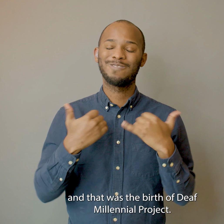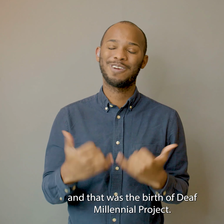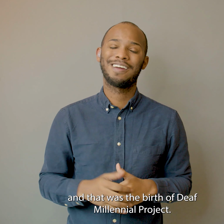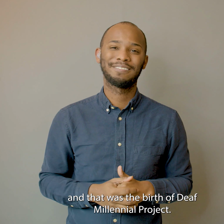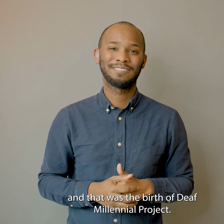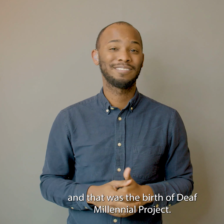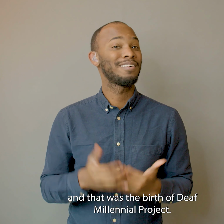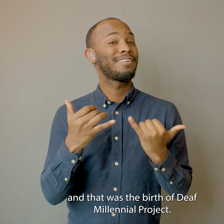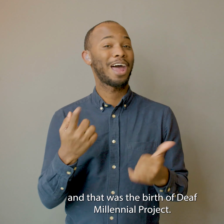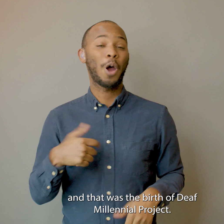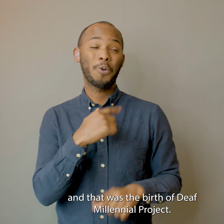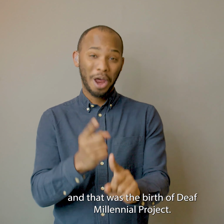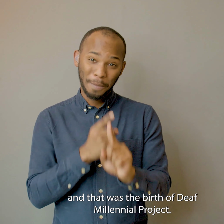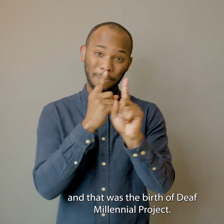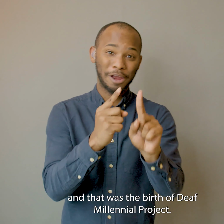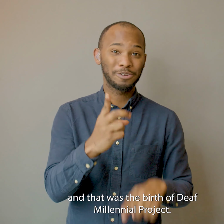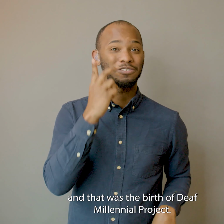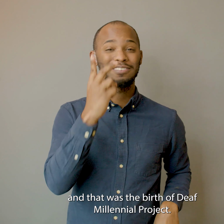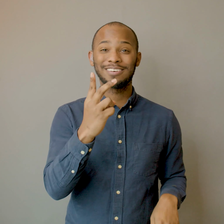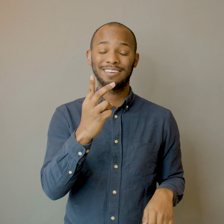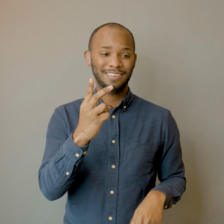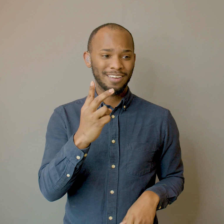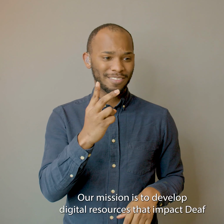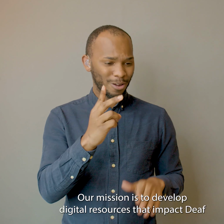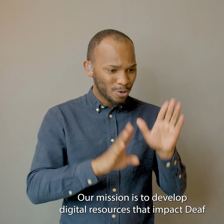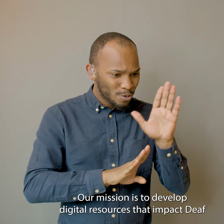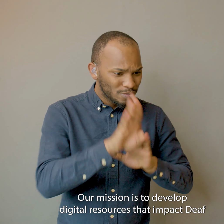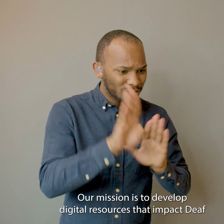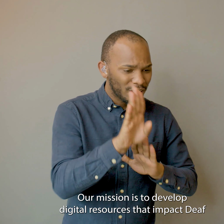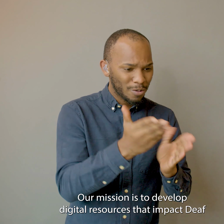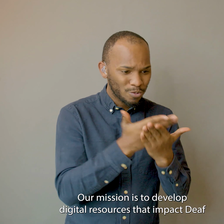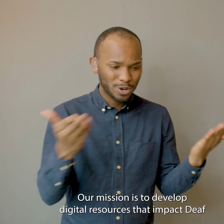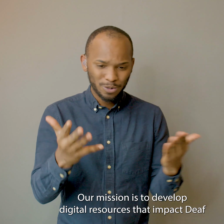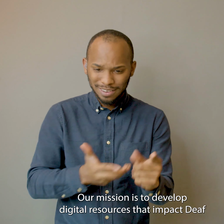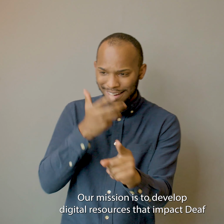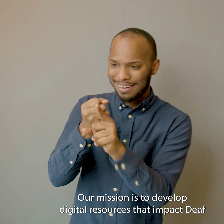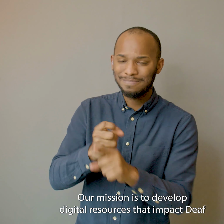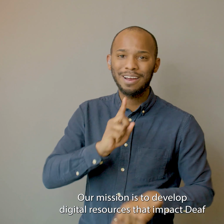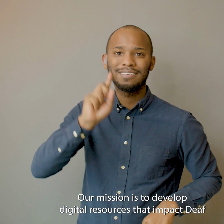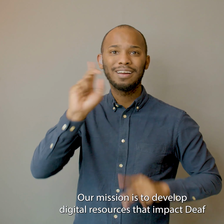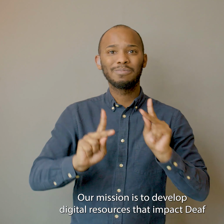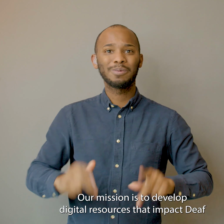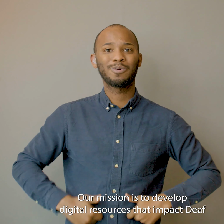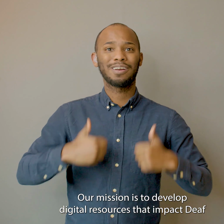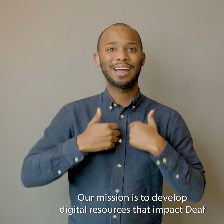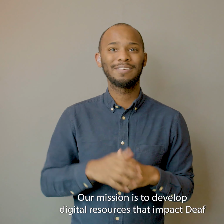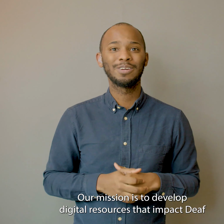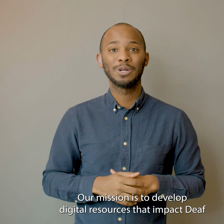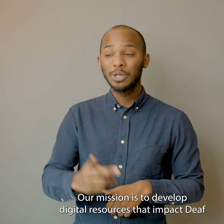that was the birth of Deaf Millennial Projects. Our mission is to develop digital resources that impact